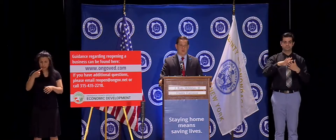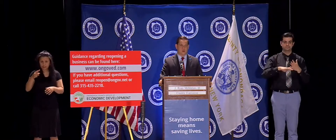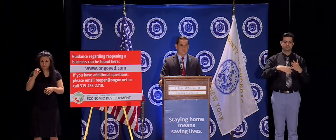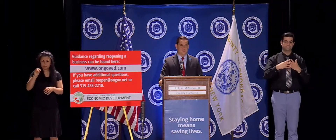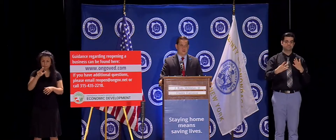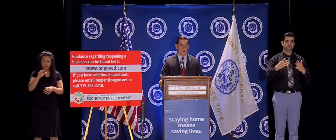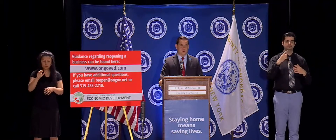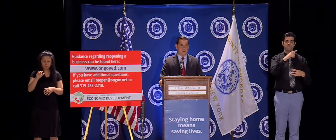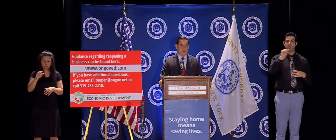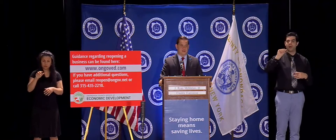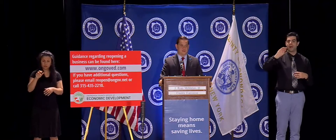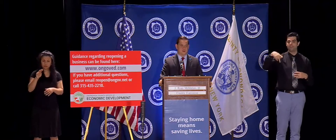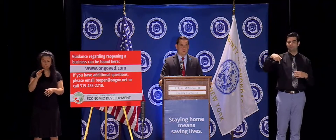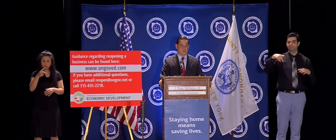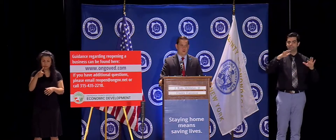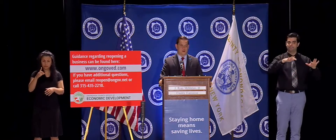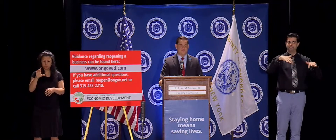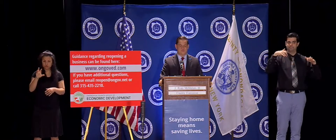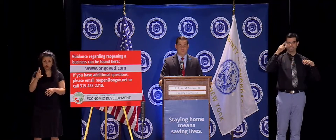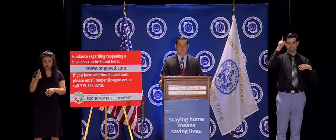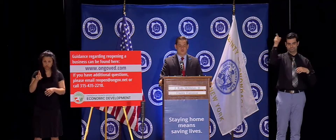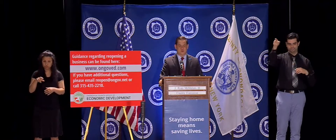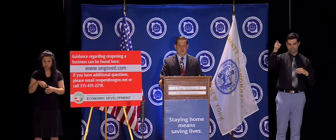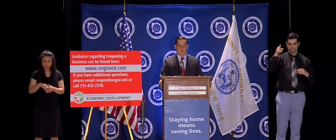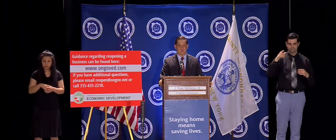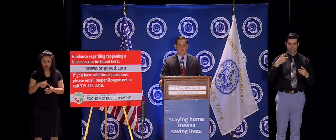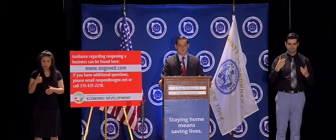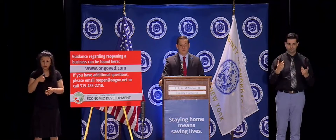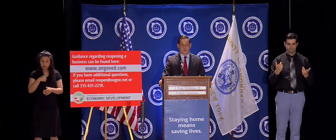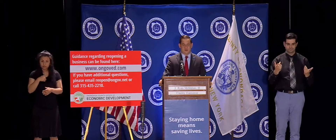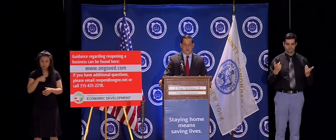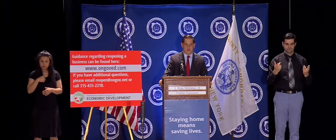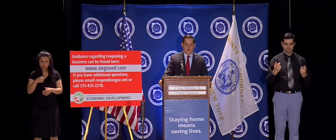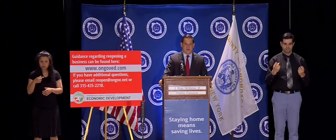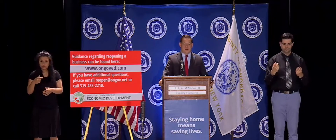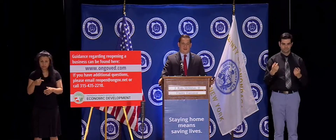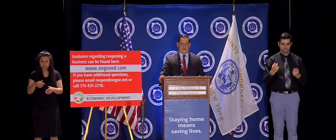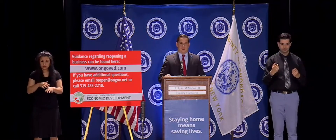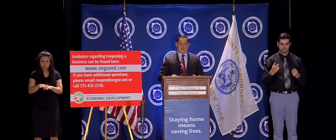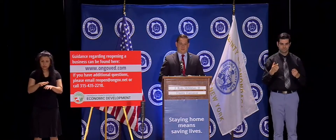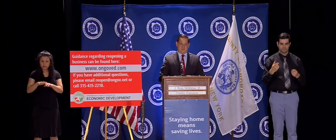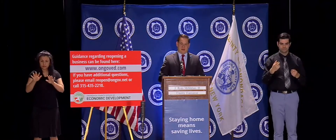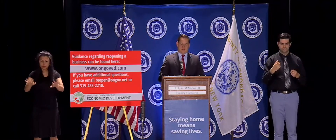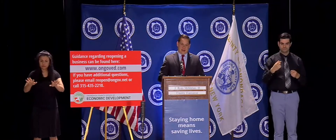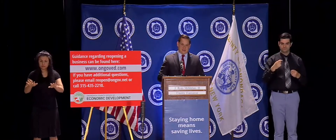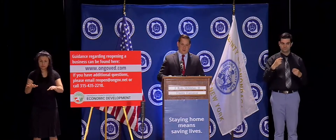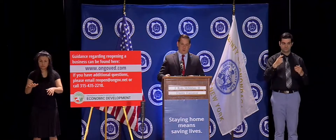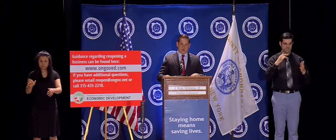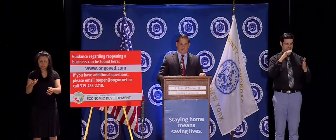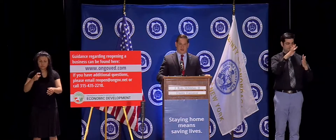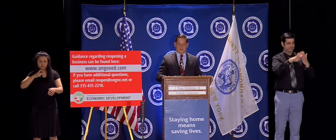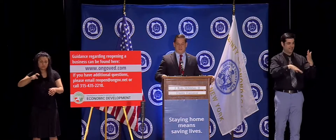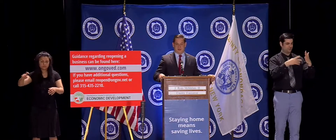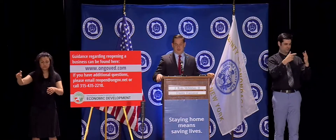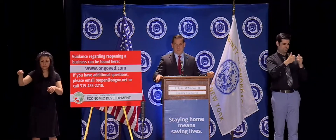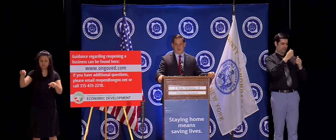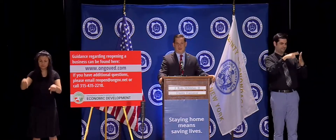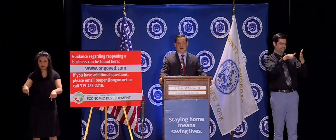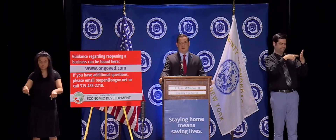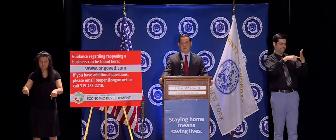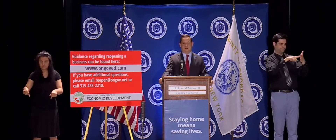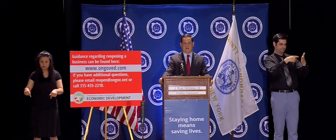Man, what a season we were going to have too, right? So Many of the acts are booking for next